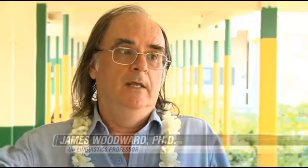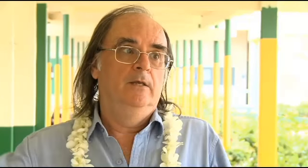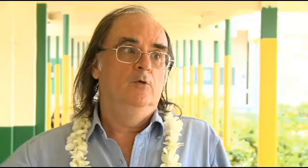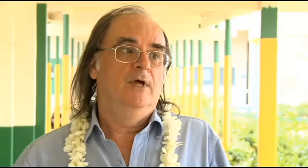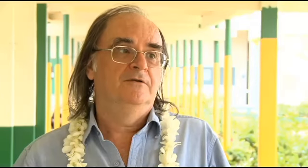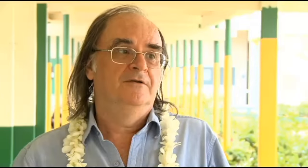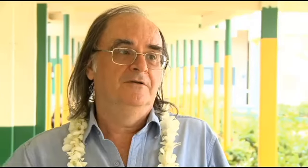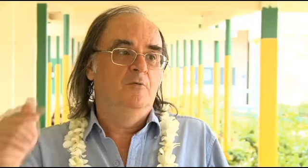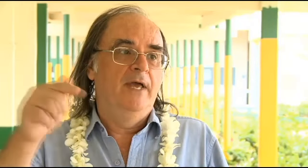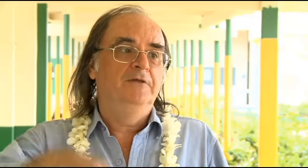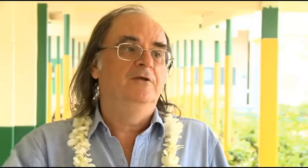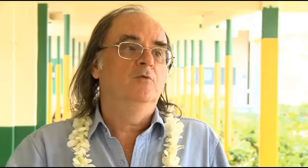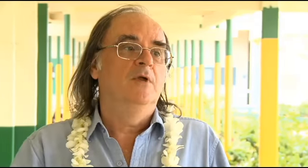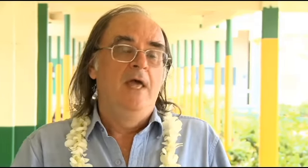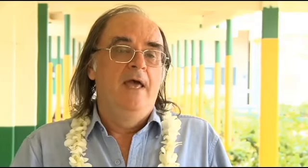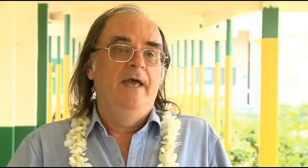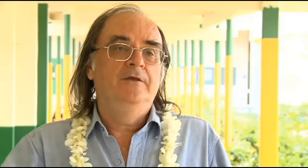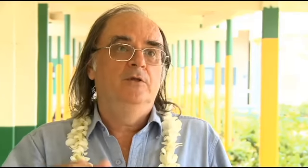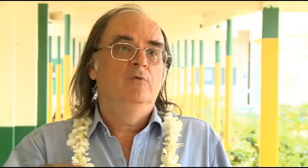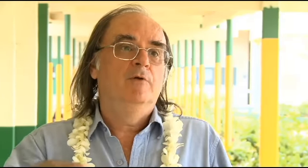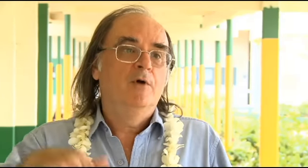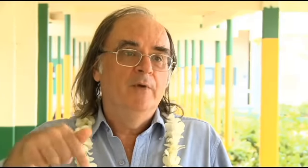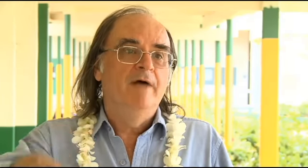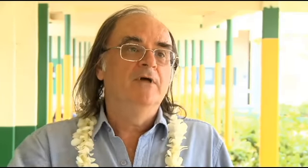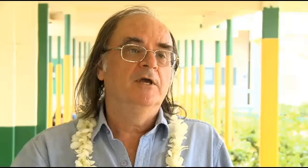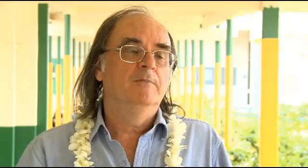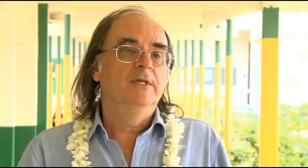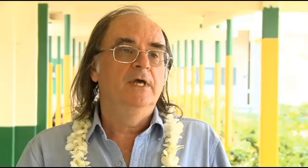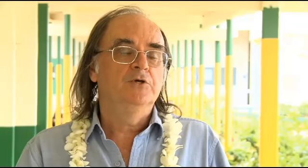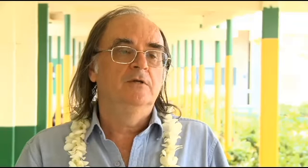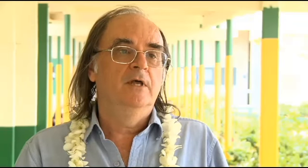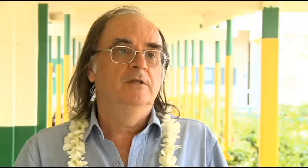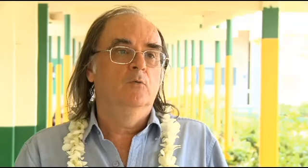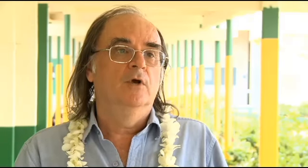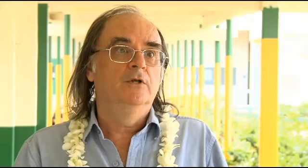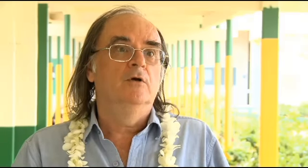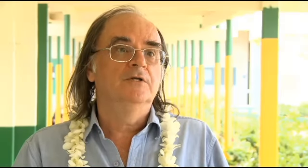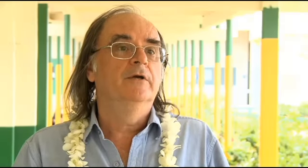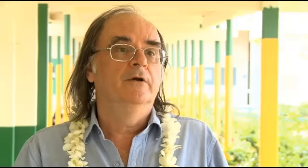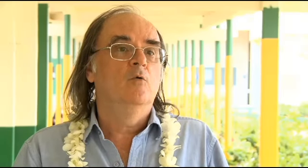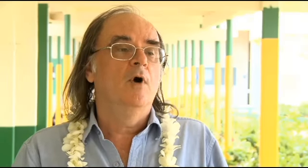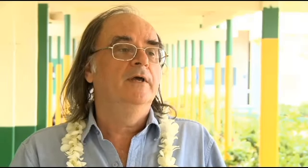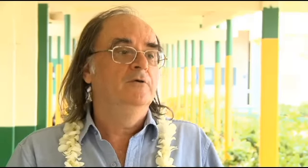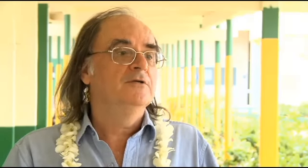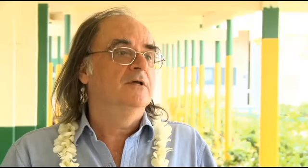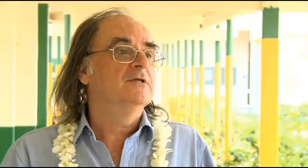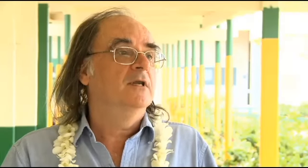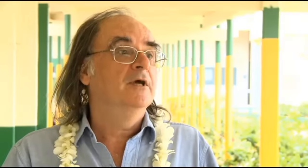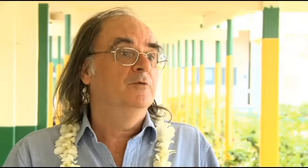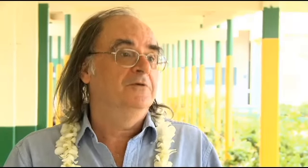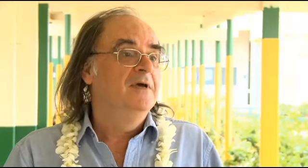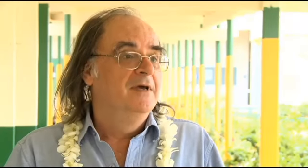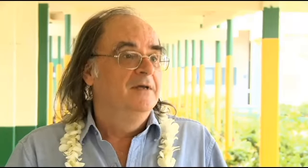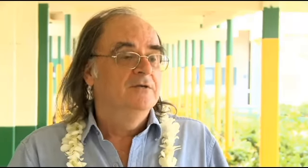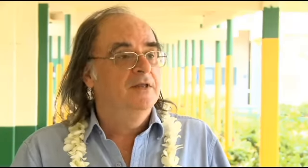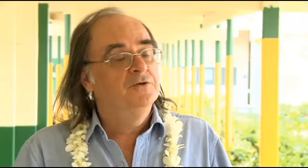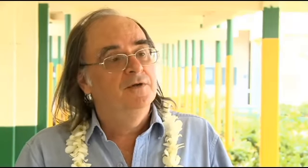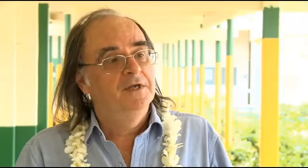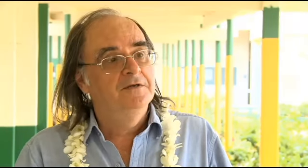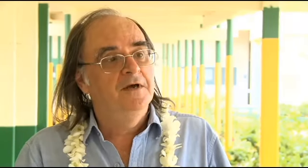in the U.S. So by 1821, we have documentation that there were adults here in Hawaii using a sign language. So that's really